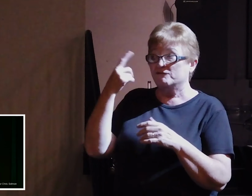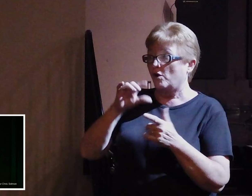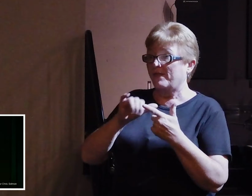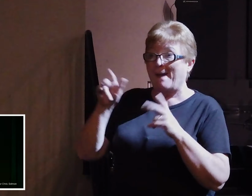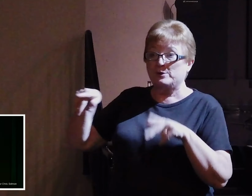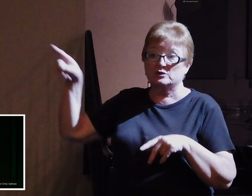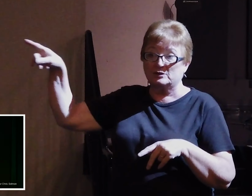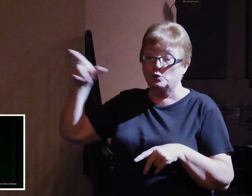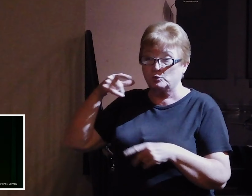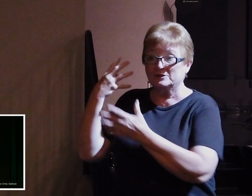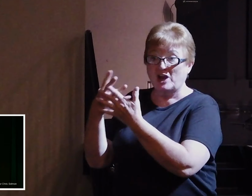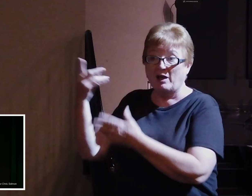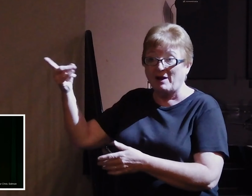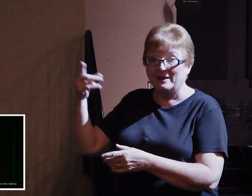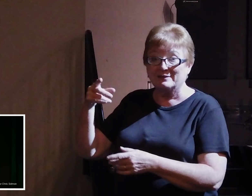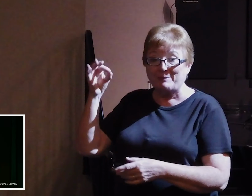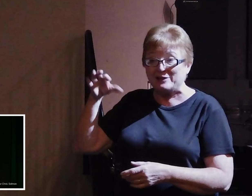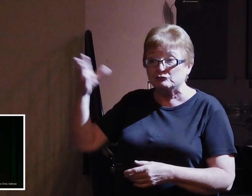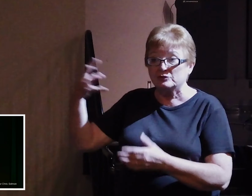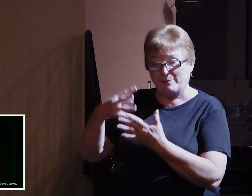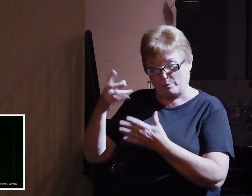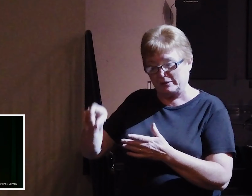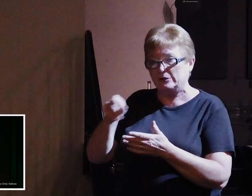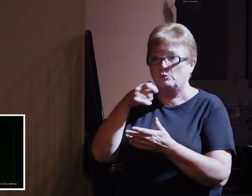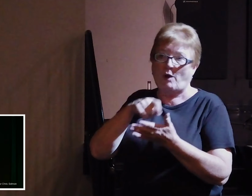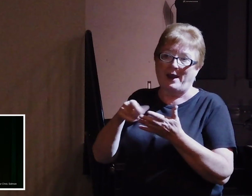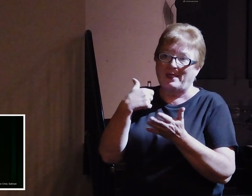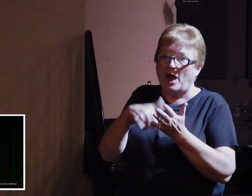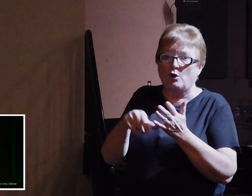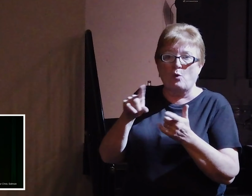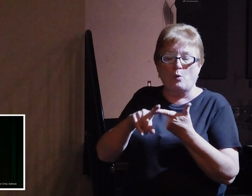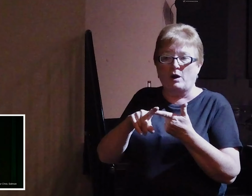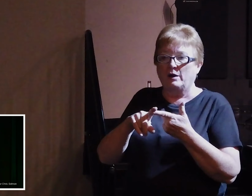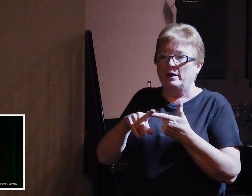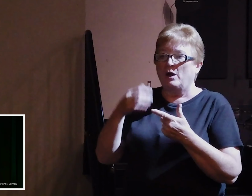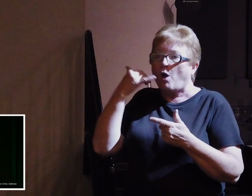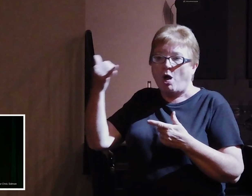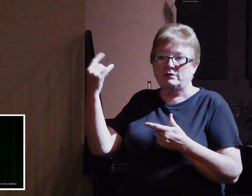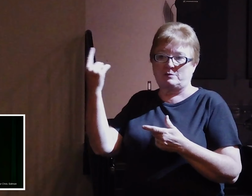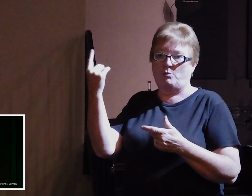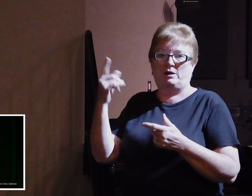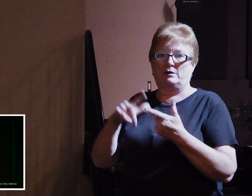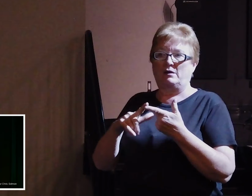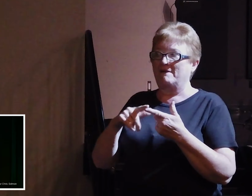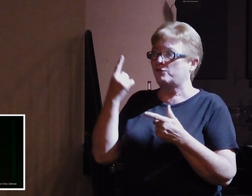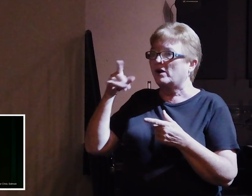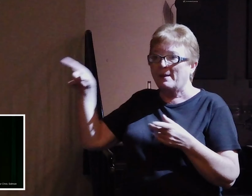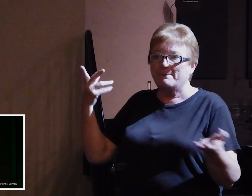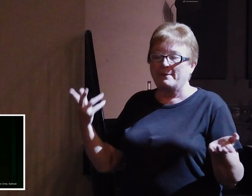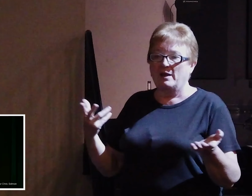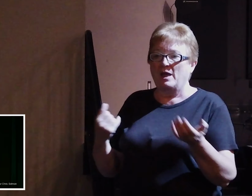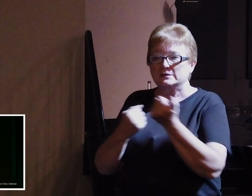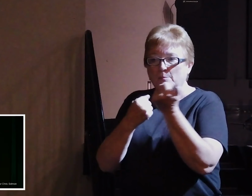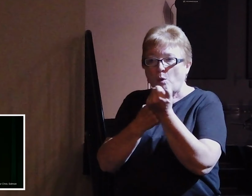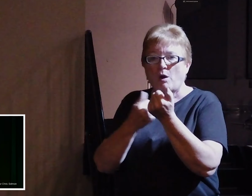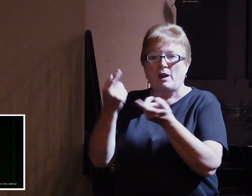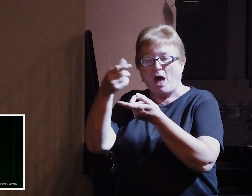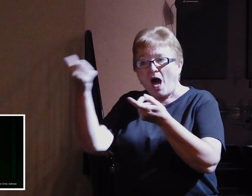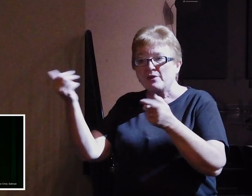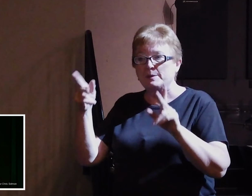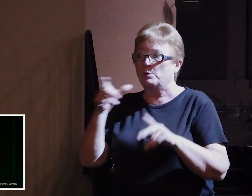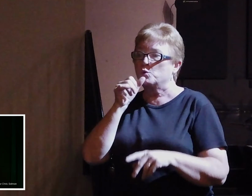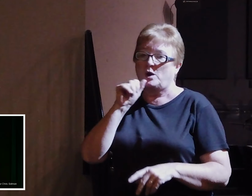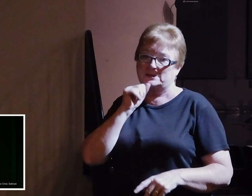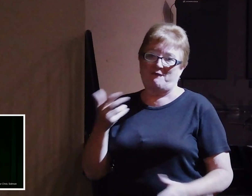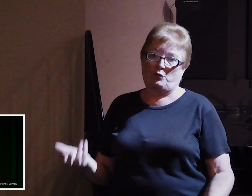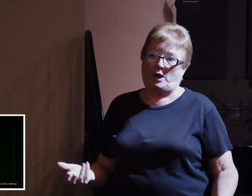own suffering. You've been chosen by the God of the entire universe as a believer in Christ to suffer for his name's